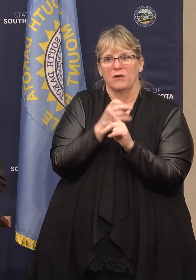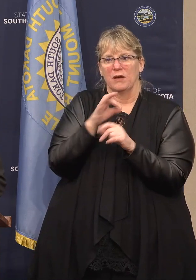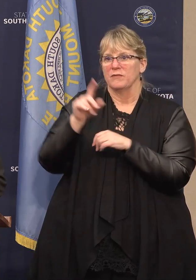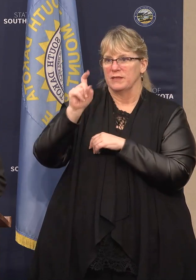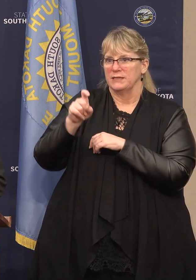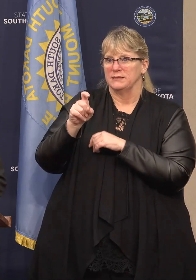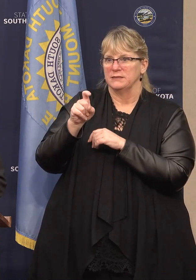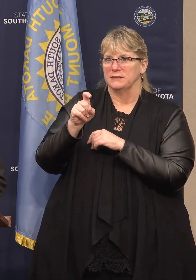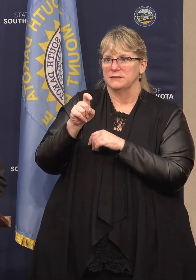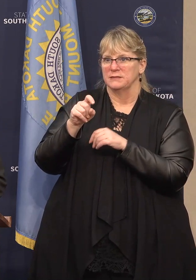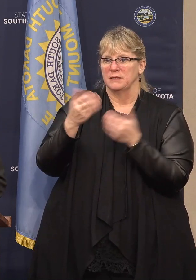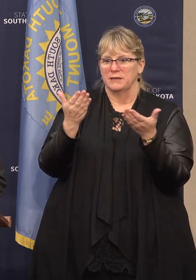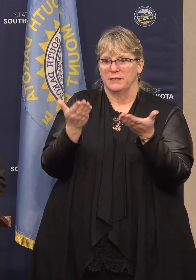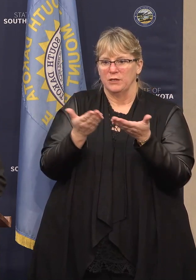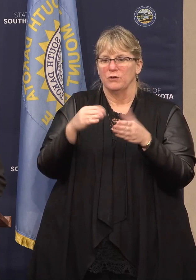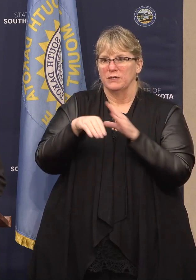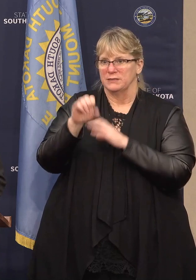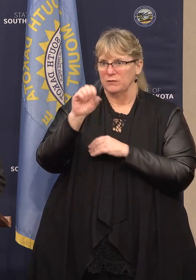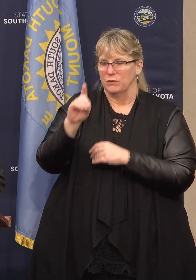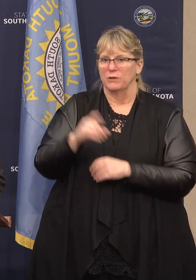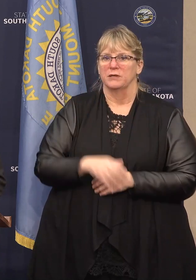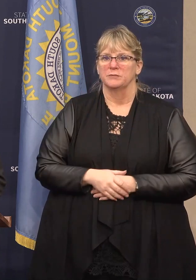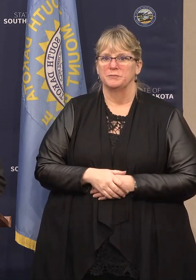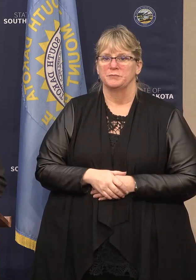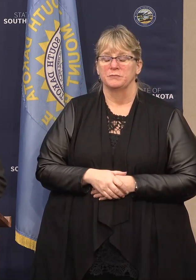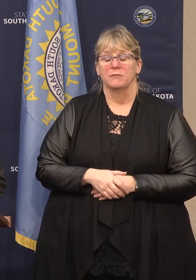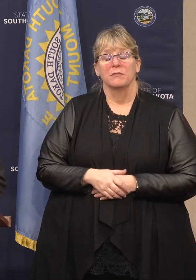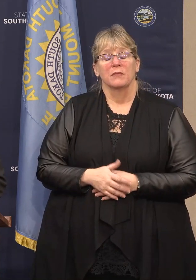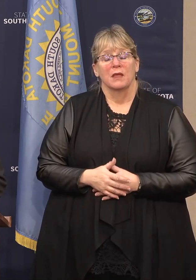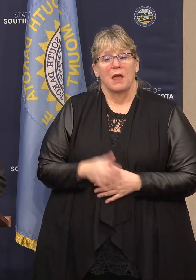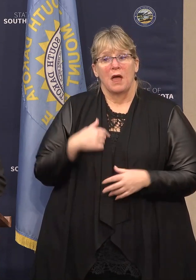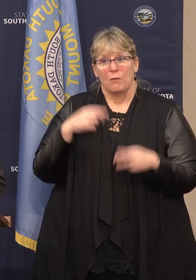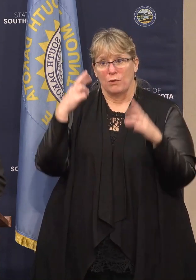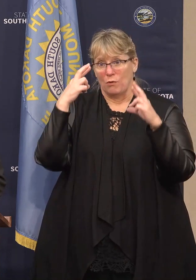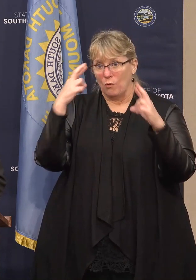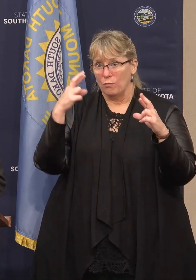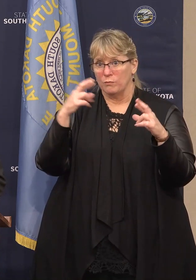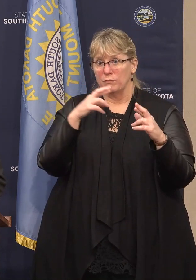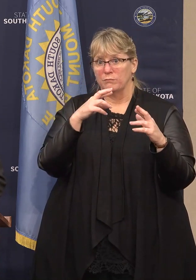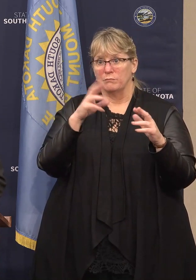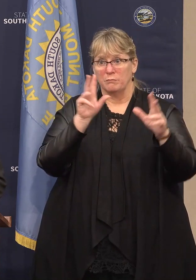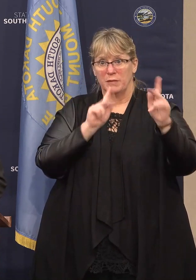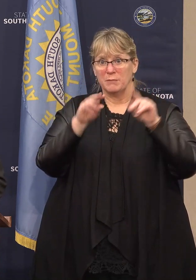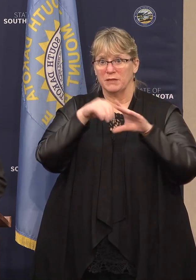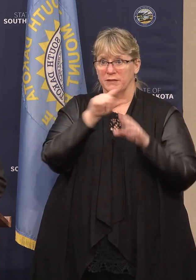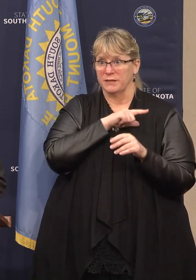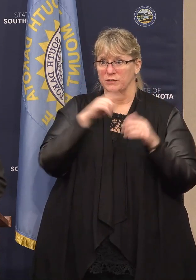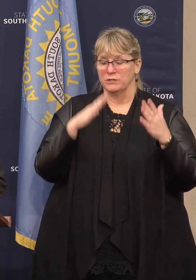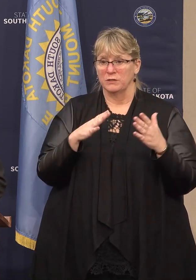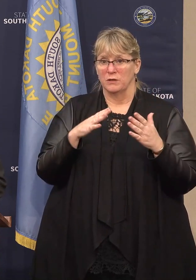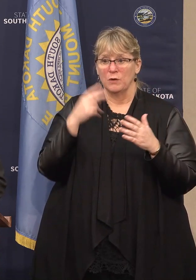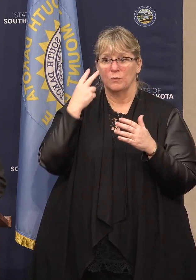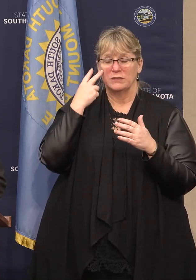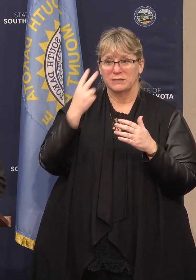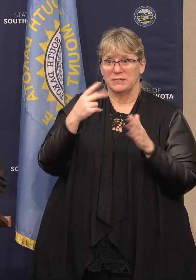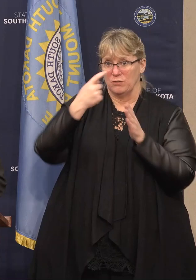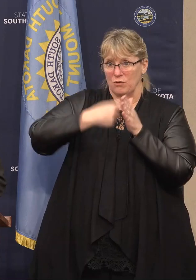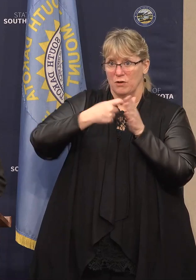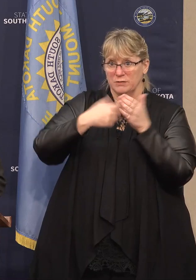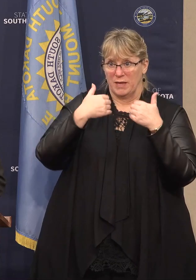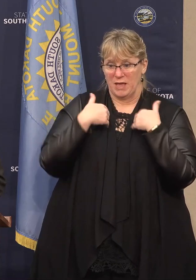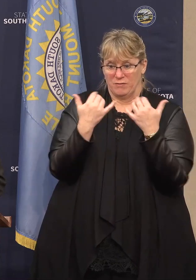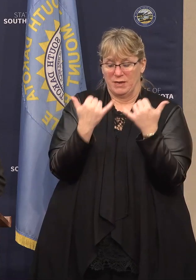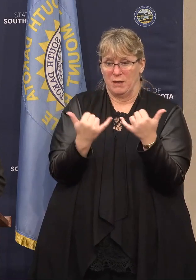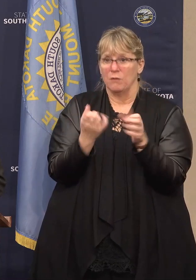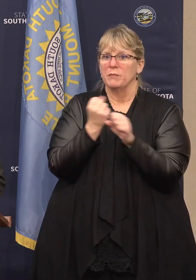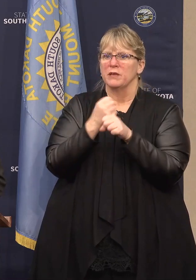needs of the state of South Dakota. So I would hope that the legislature would continue to focus on recognizing the costs we have in front of us,